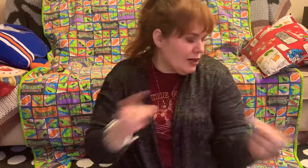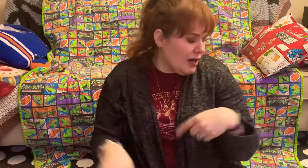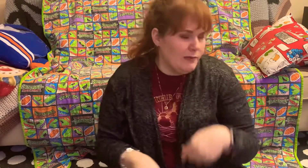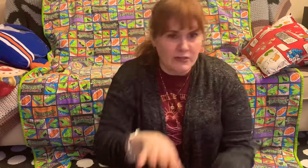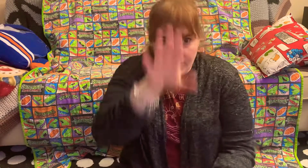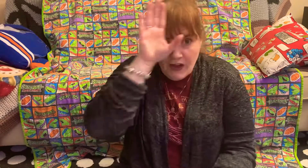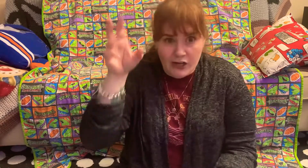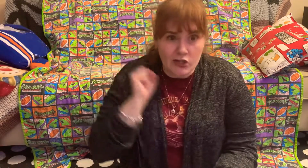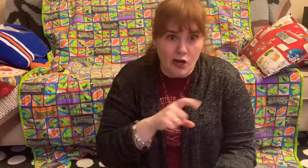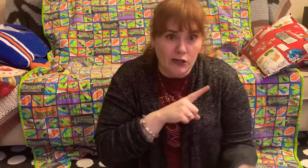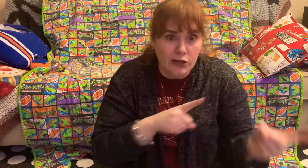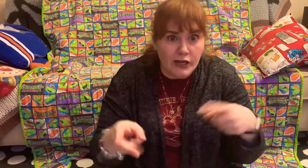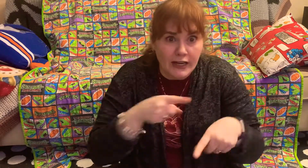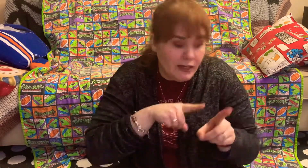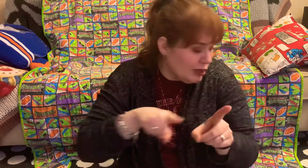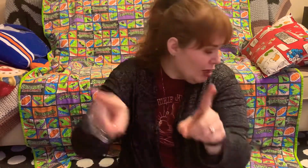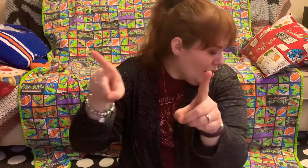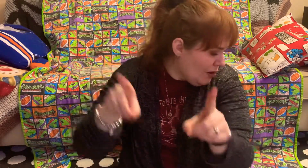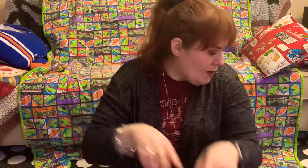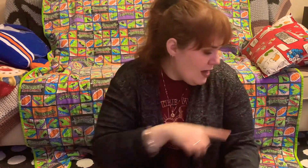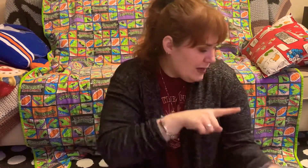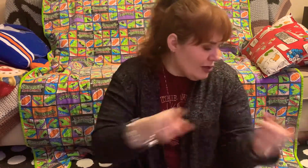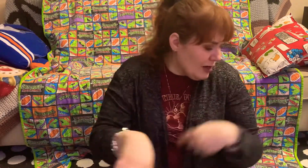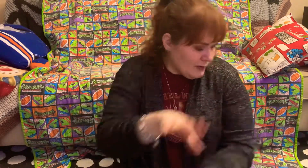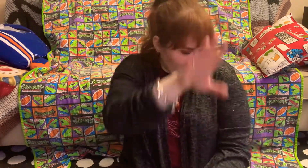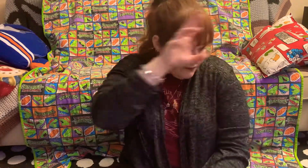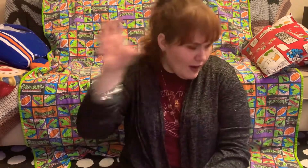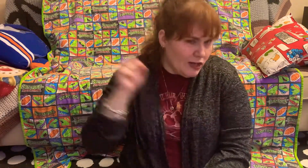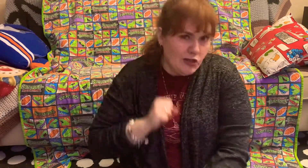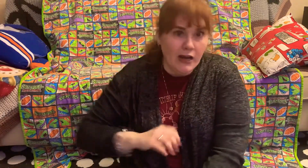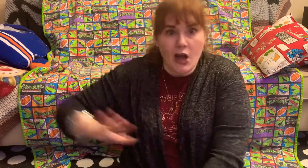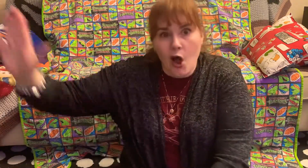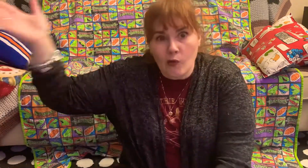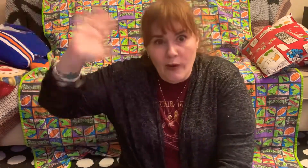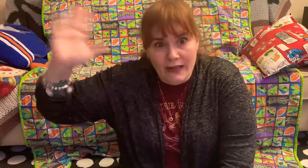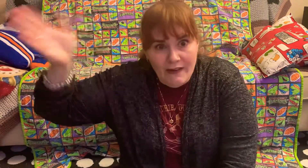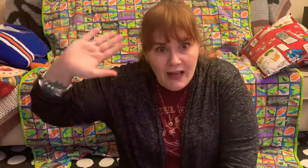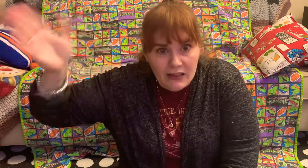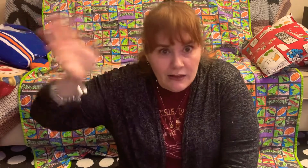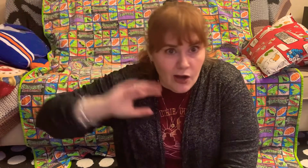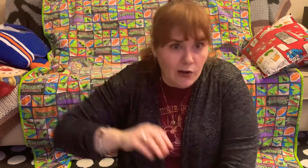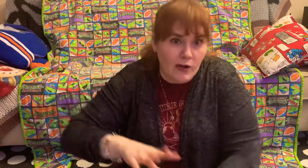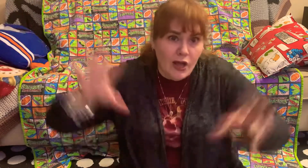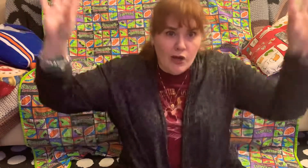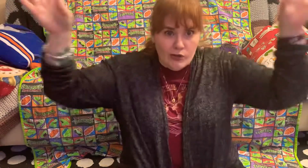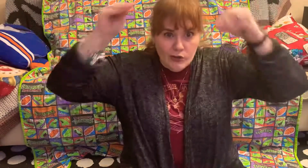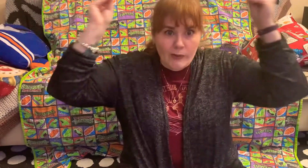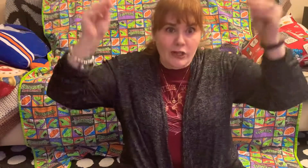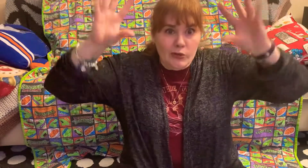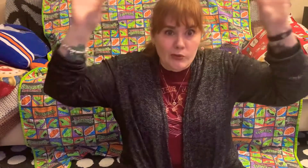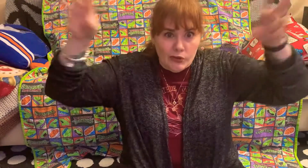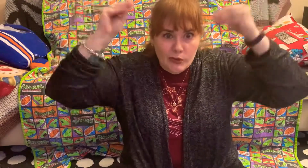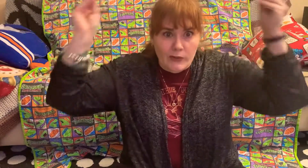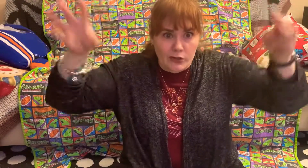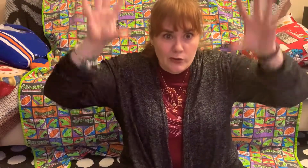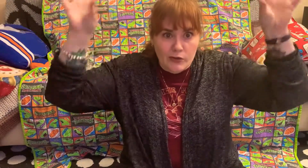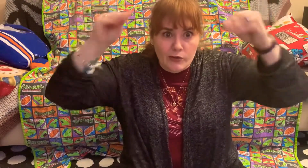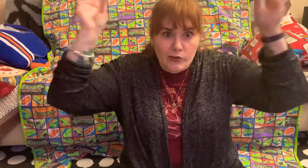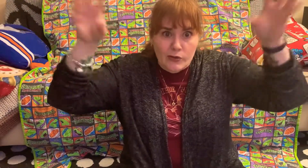comes the fire truck, look at it go. Here comes the fire truck, wave hello. Ooh you, ooh you, ooh wee